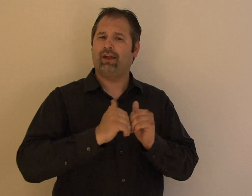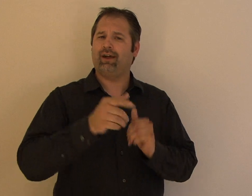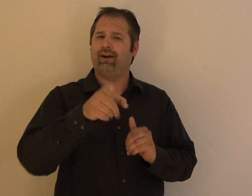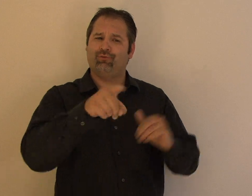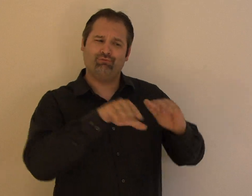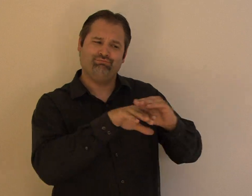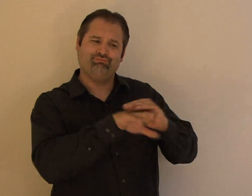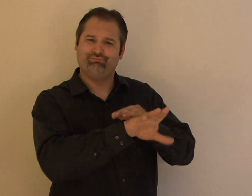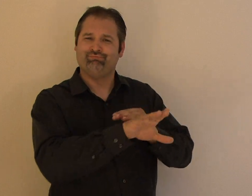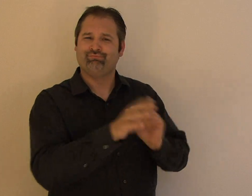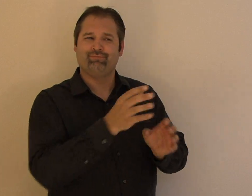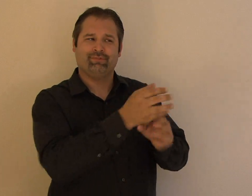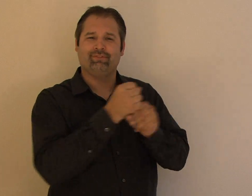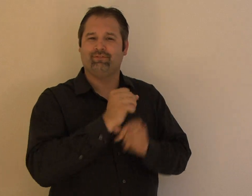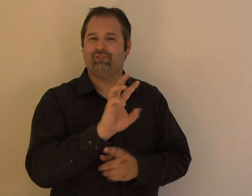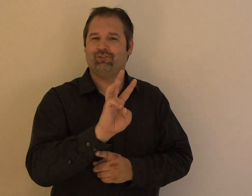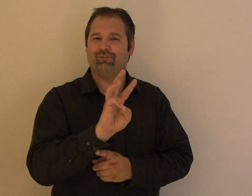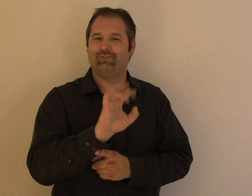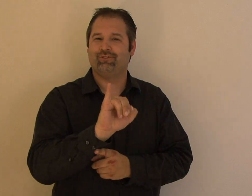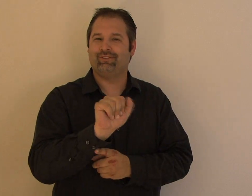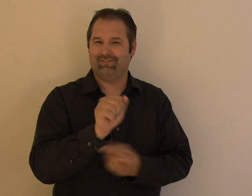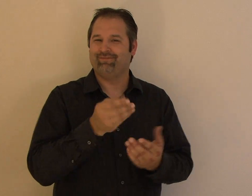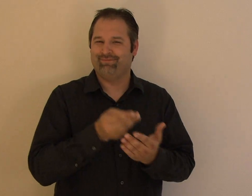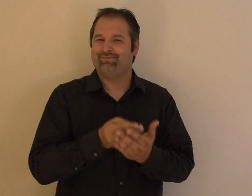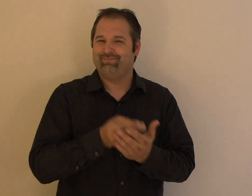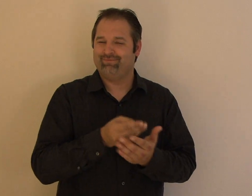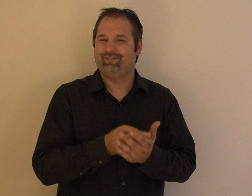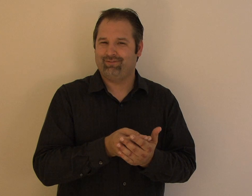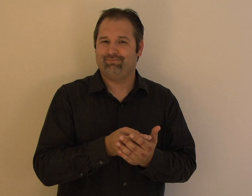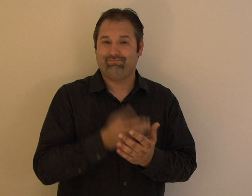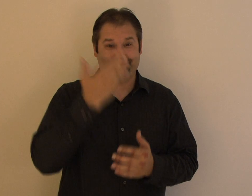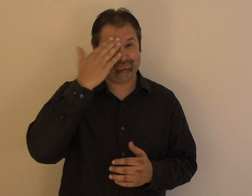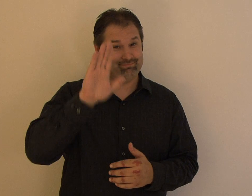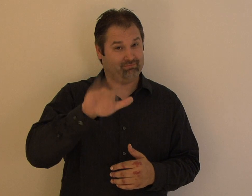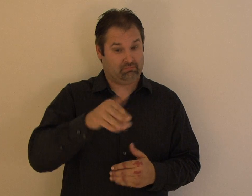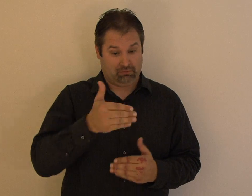Now let's look at the process you need to follow to enroll in the WIA program.